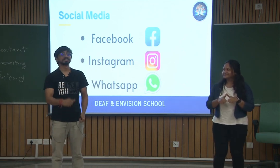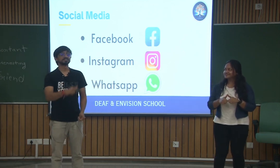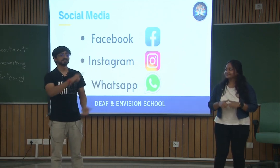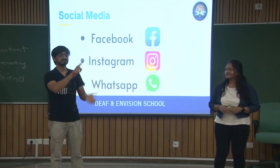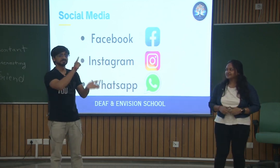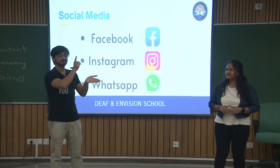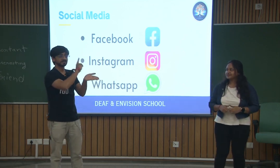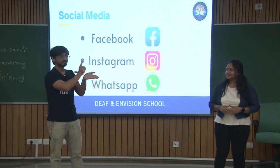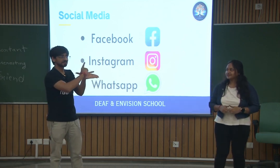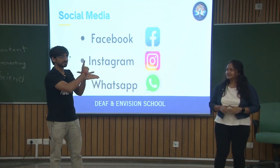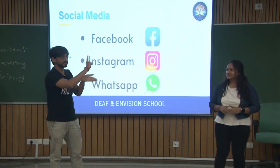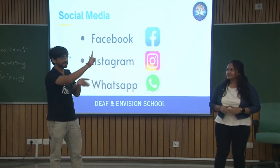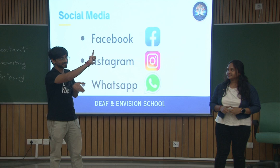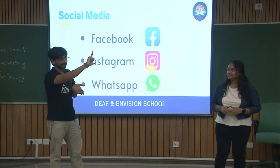second sign is, make it L.